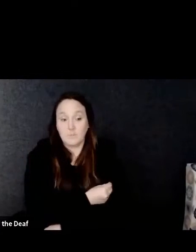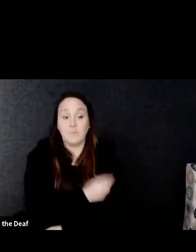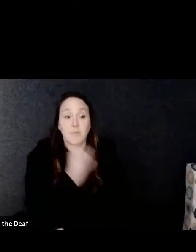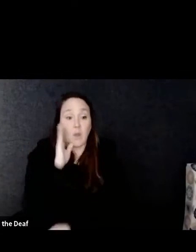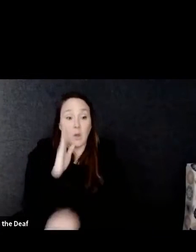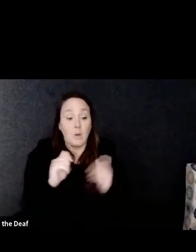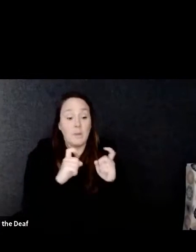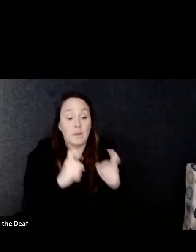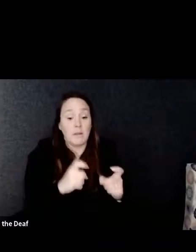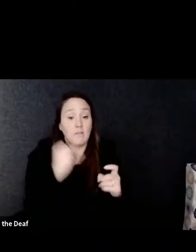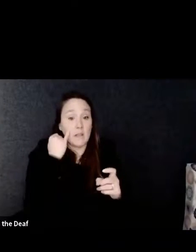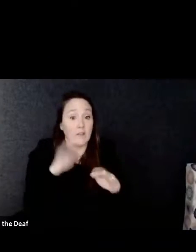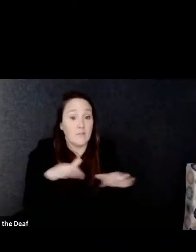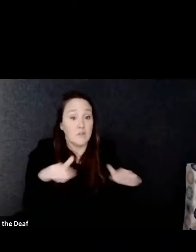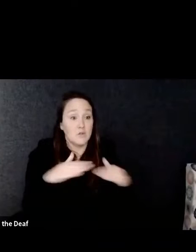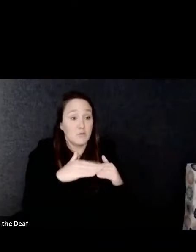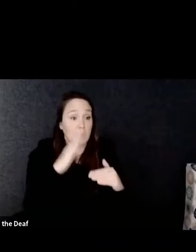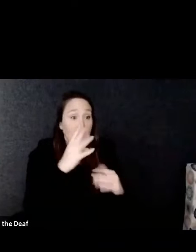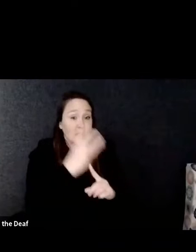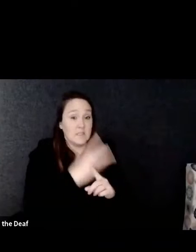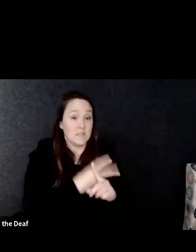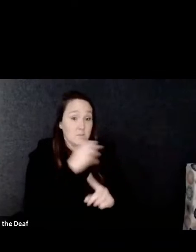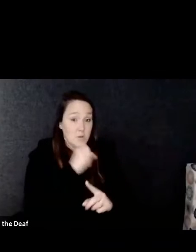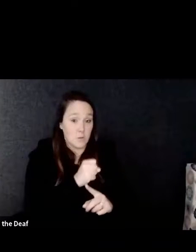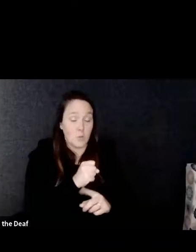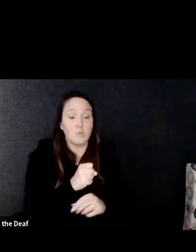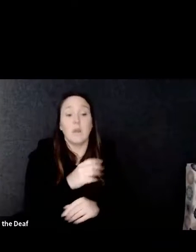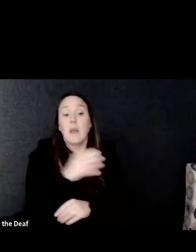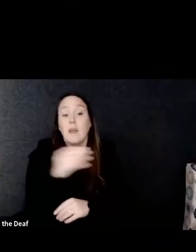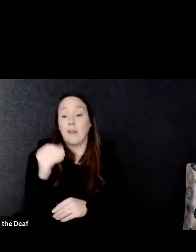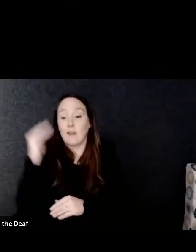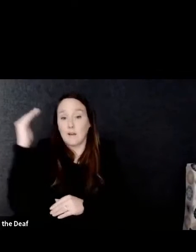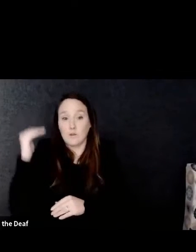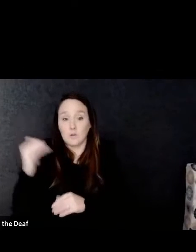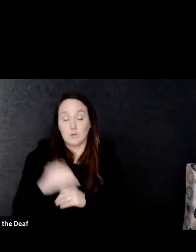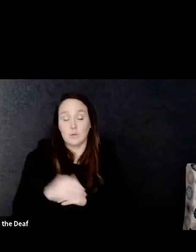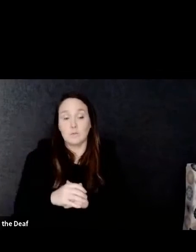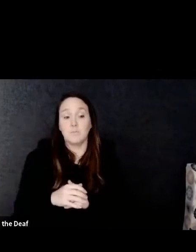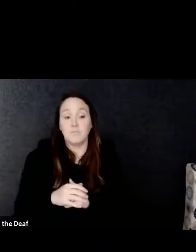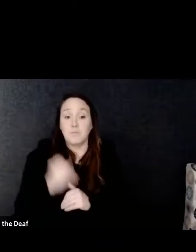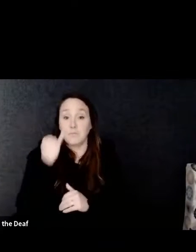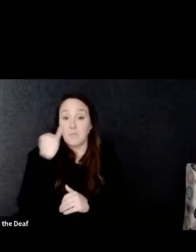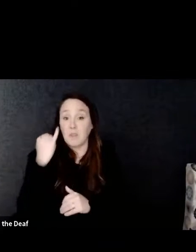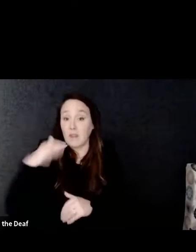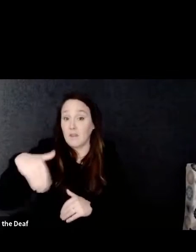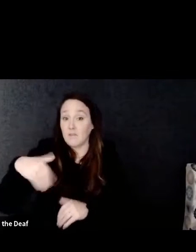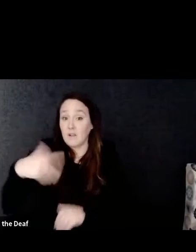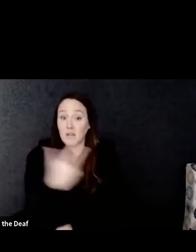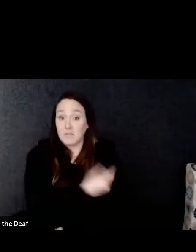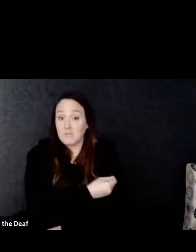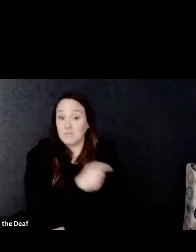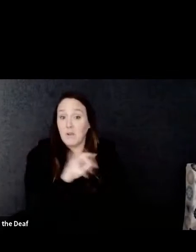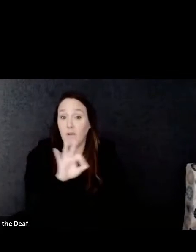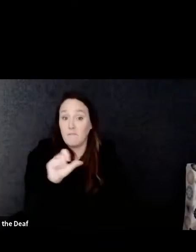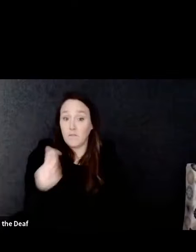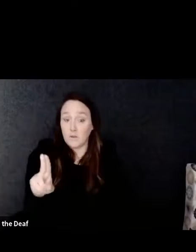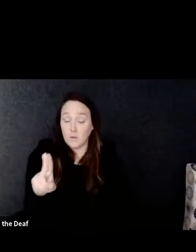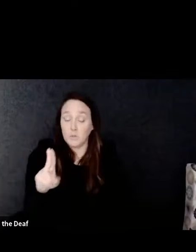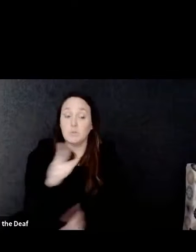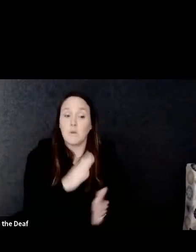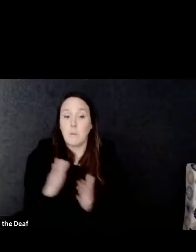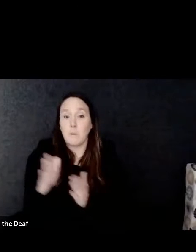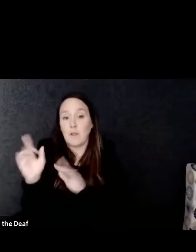as well as older kids and adults. If you haven't received your flu vaccine yet, make plans to attend this event and get your flu